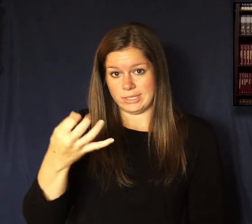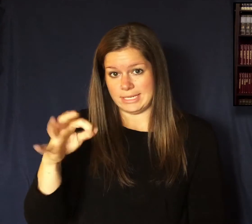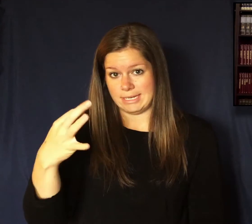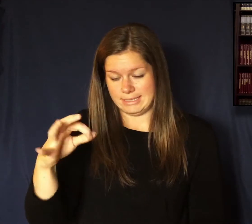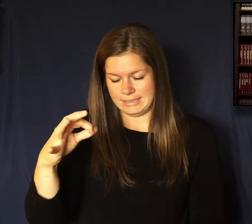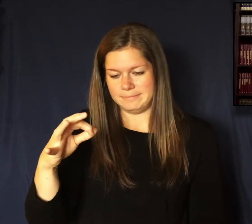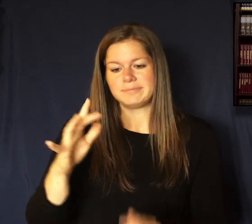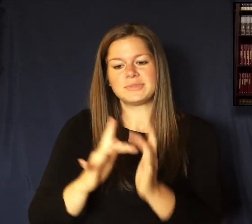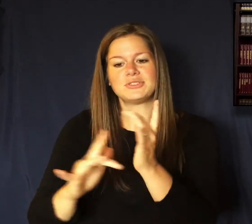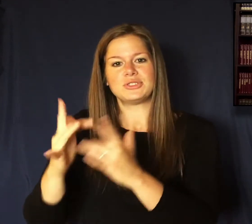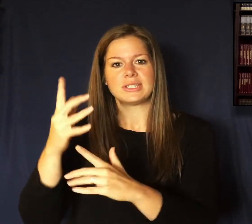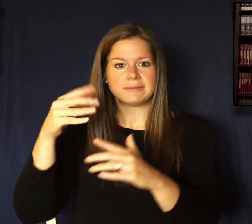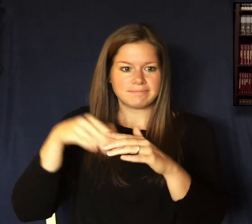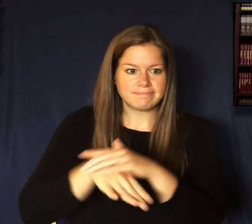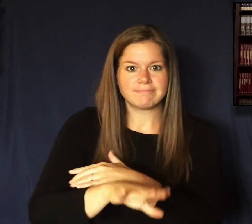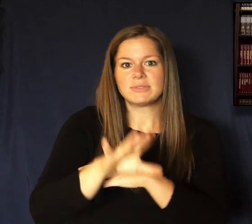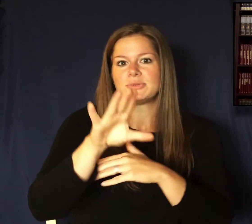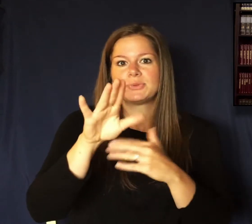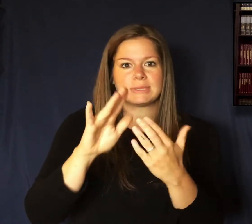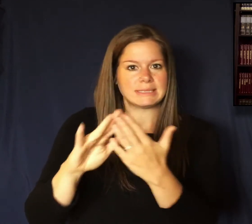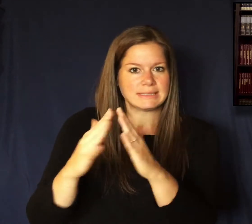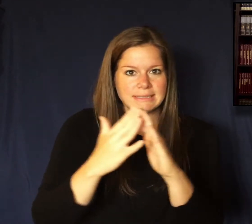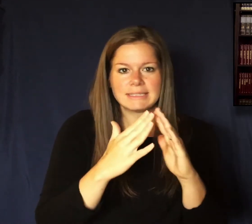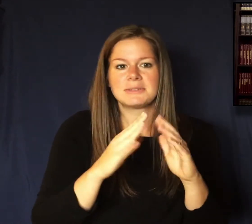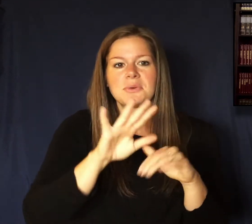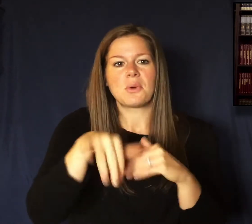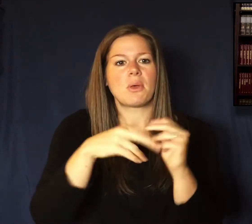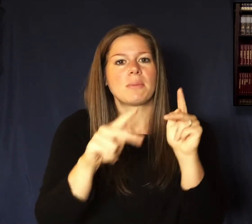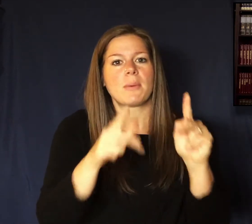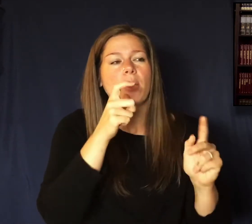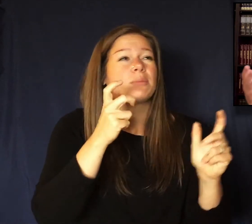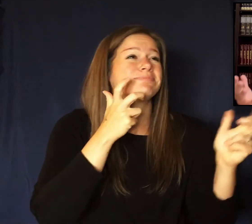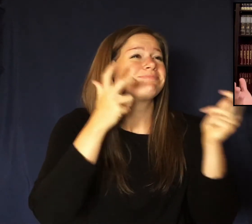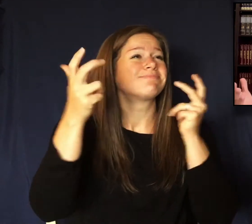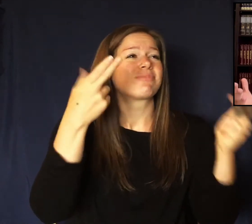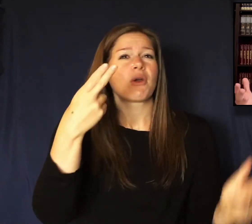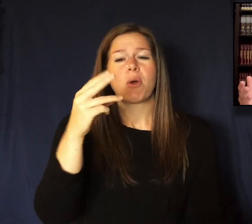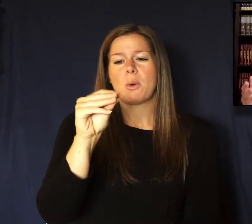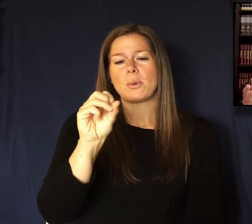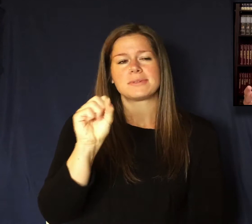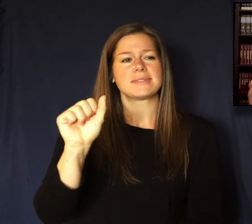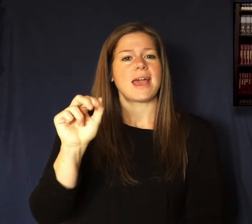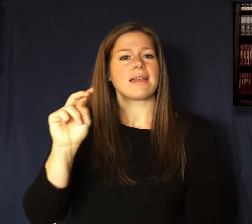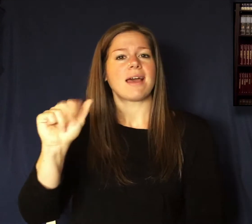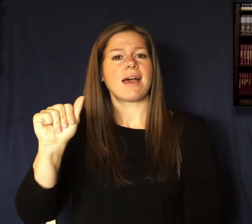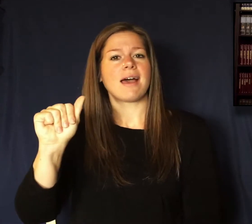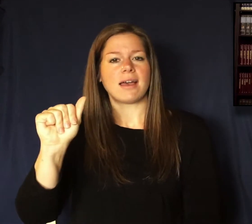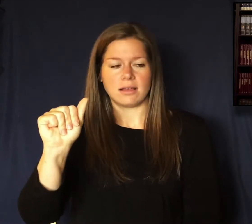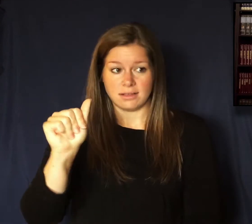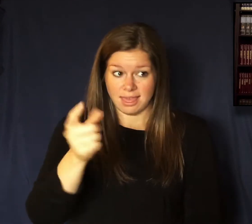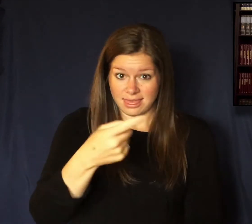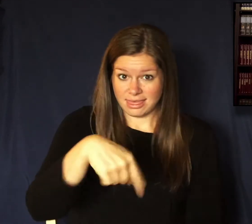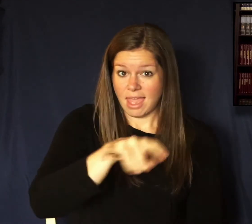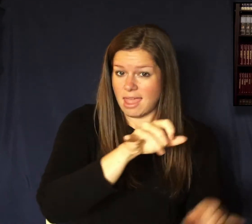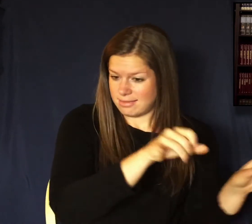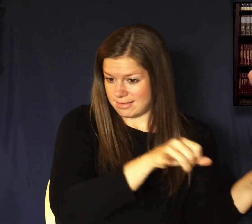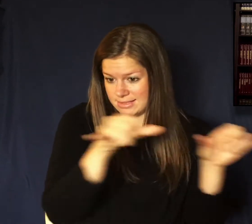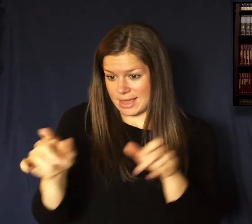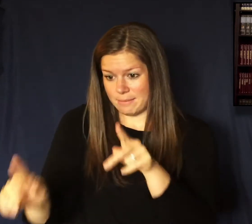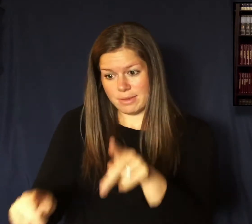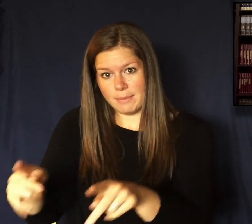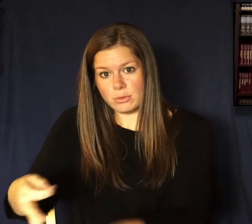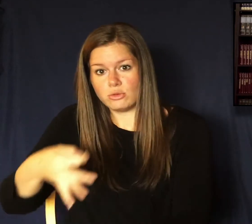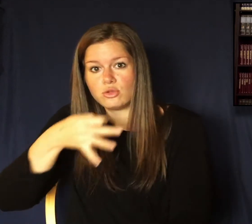people crying Hosanna will very soon cry out, "Crucify him, crucify him." There's Greeks who are